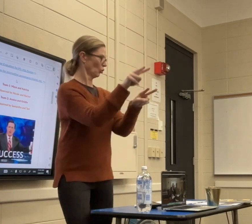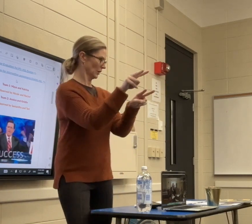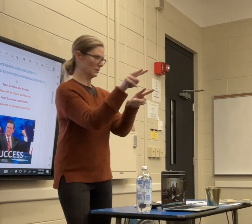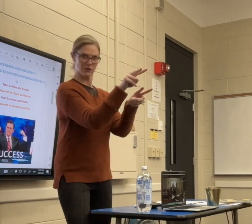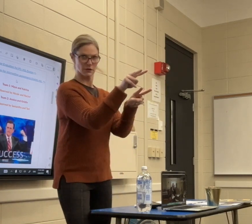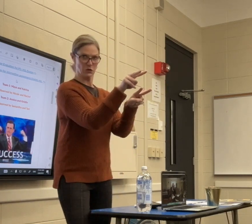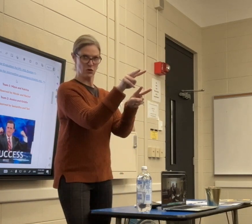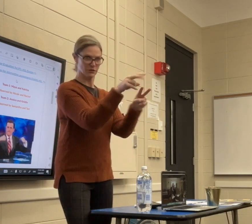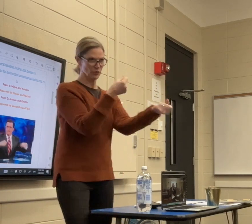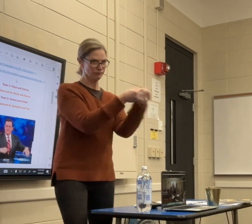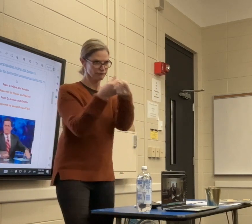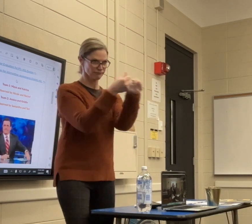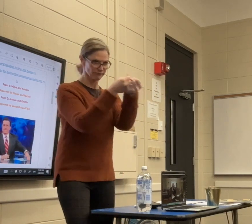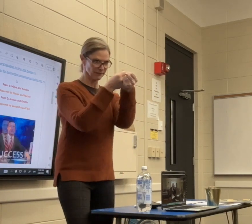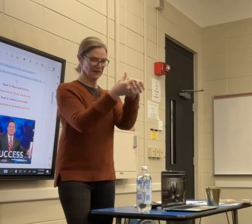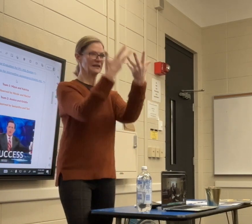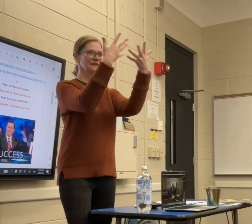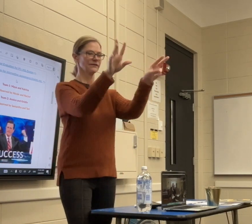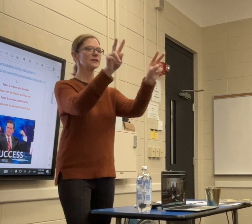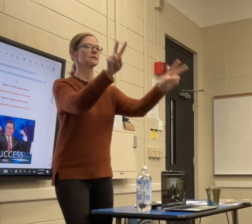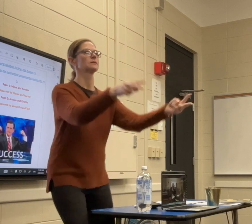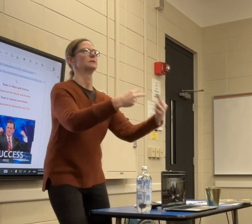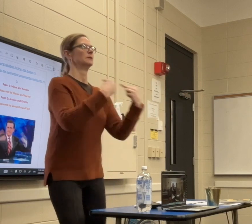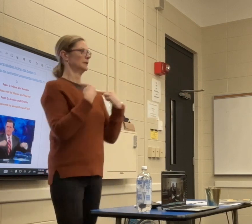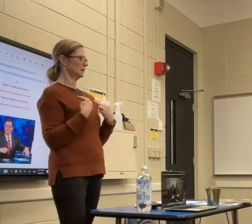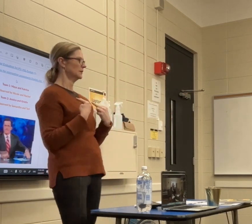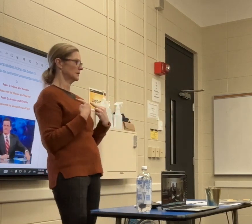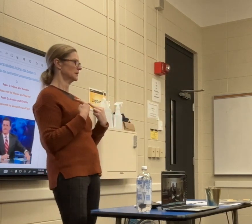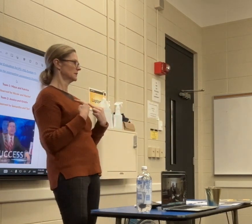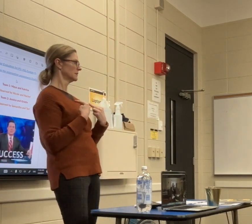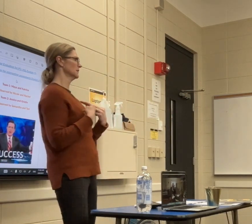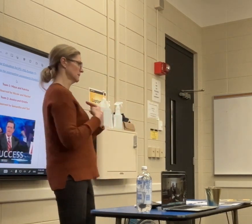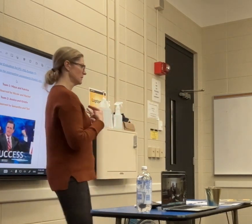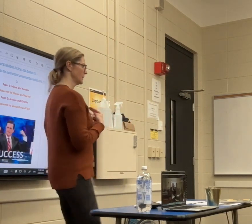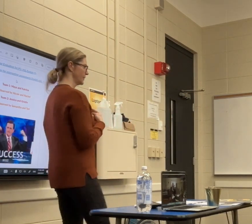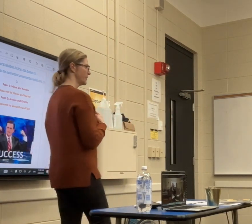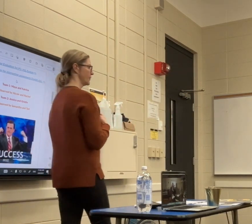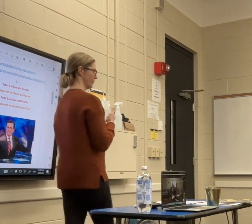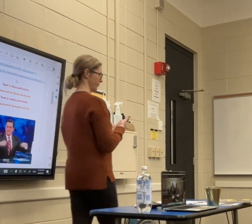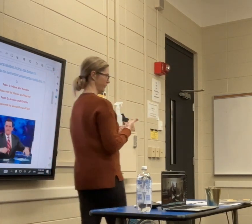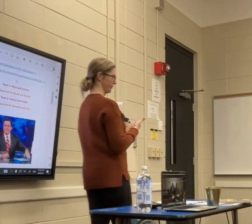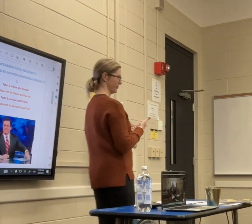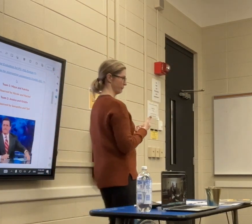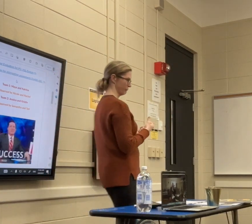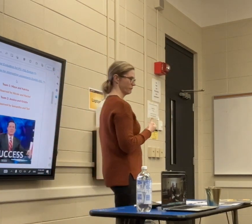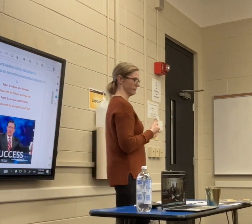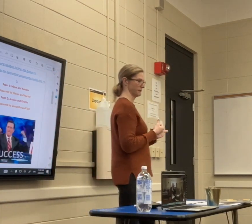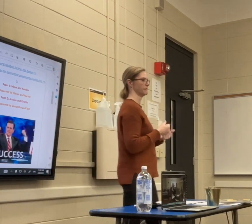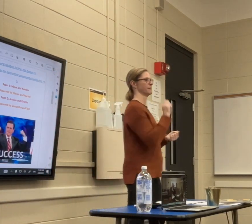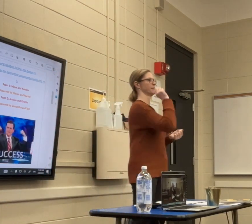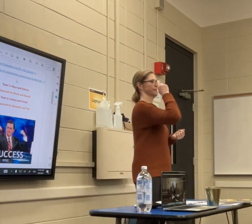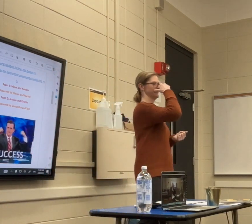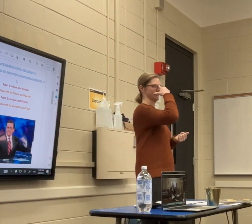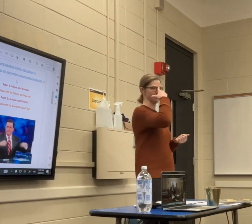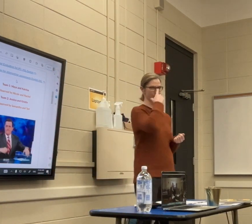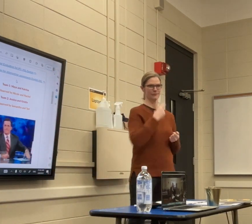both sitting in different directions. So it's better if you can both look at the same time to support each other with the students and then look back together at